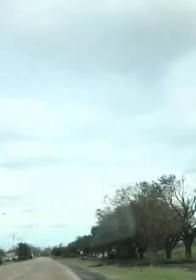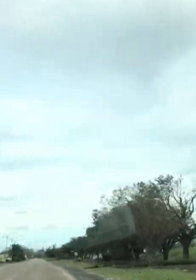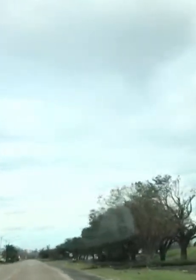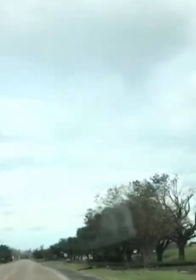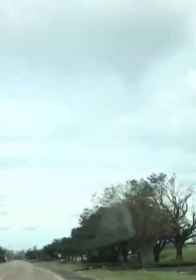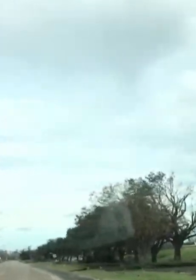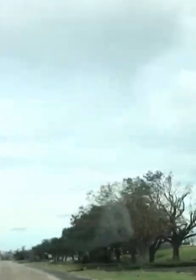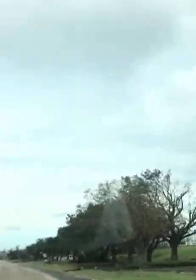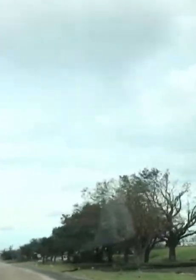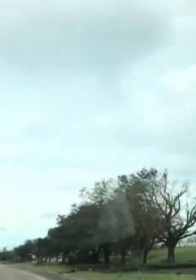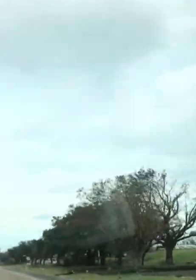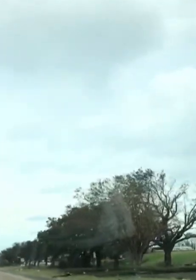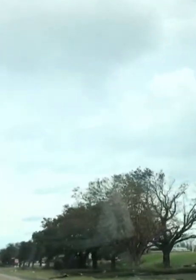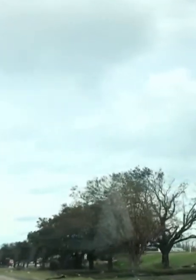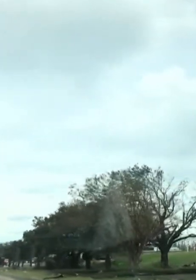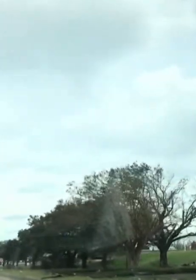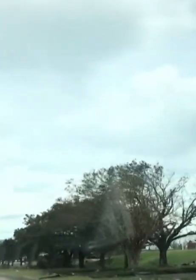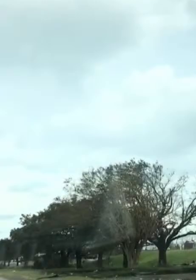day.